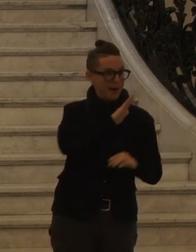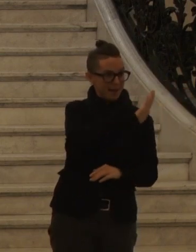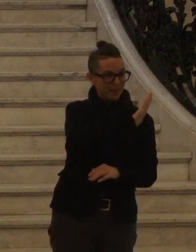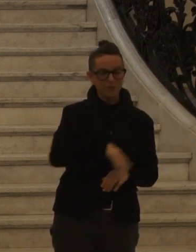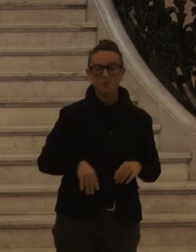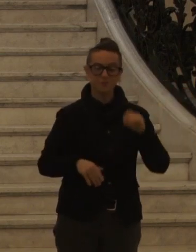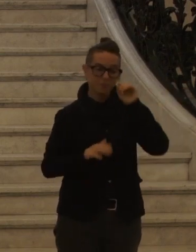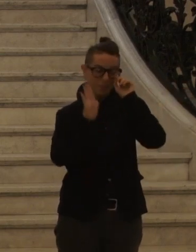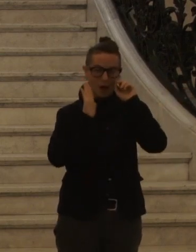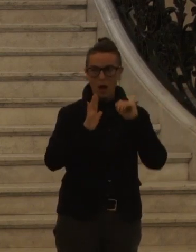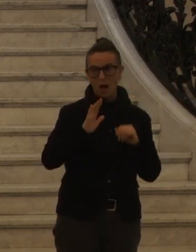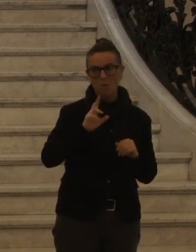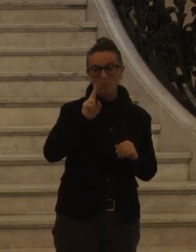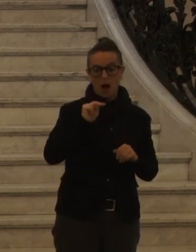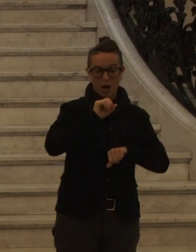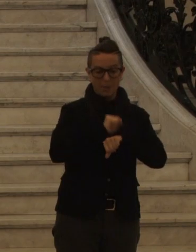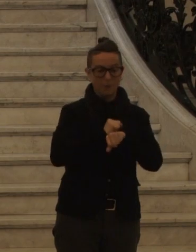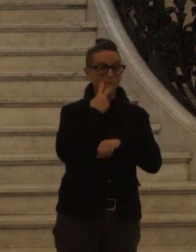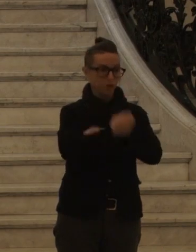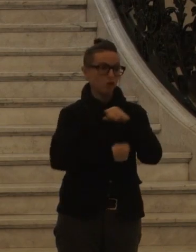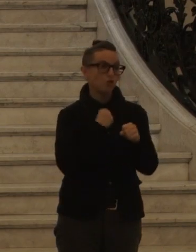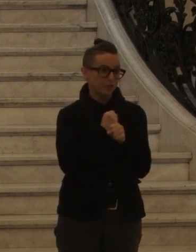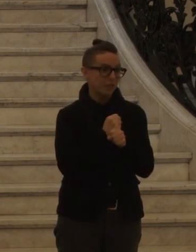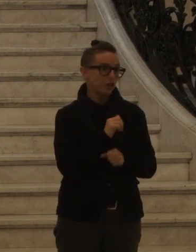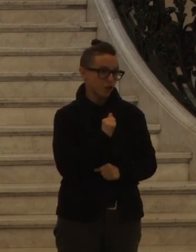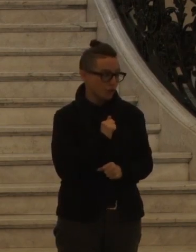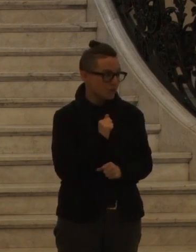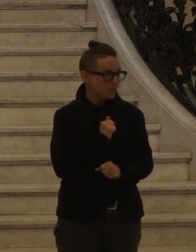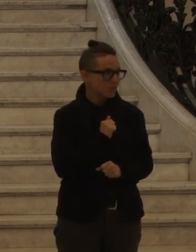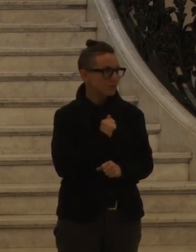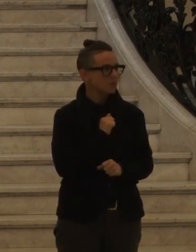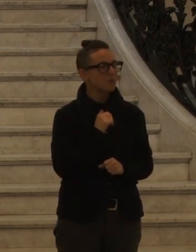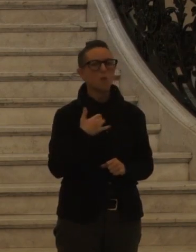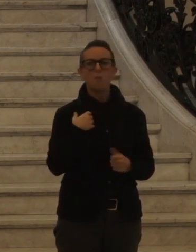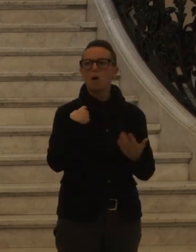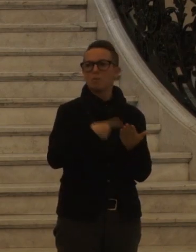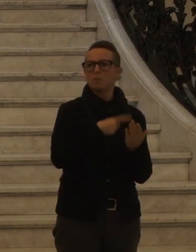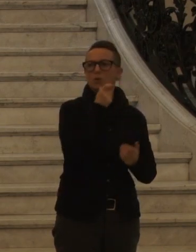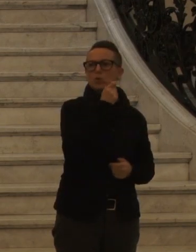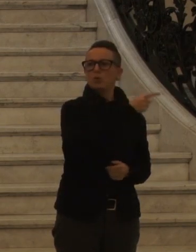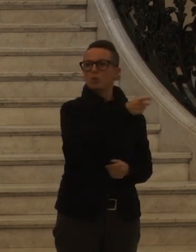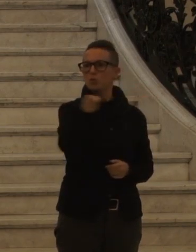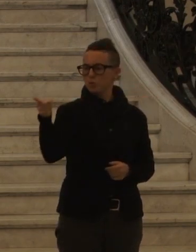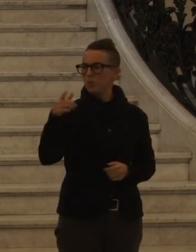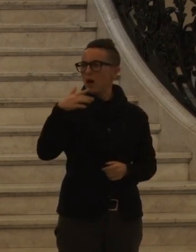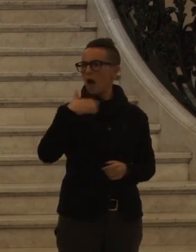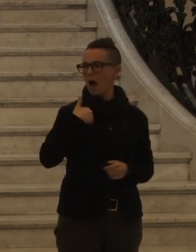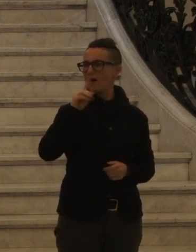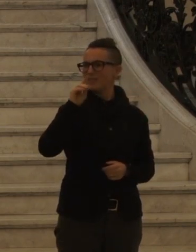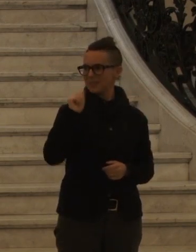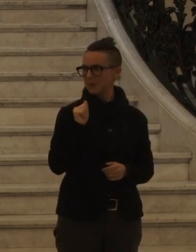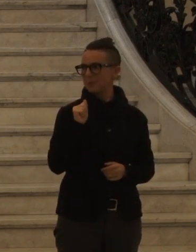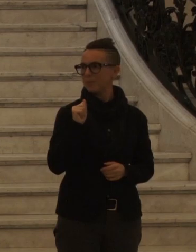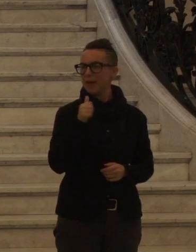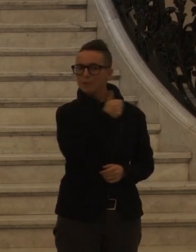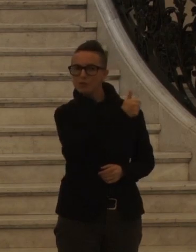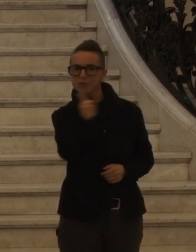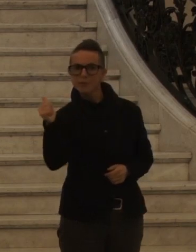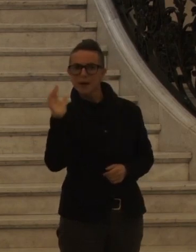I was unemployed for more than 2 years. And I want to speak to those who are in the room who may have a disability, who may be looking for